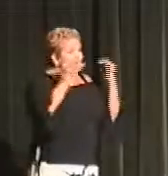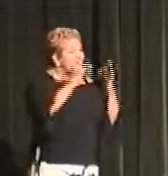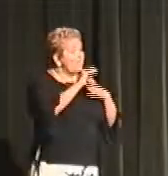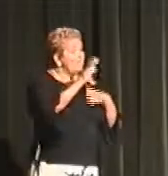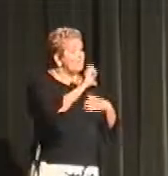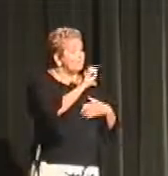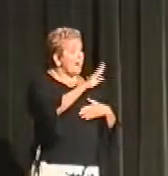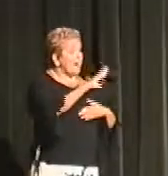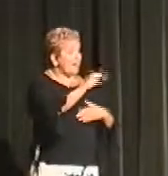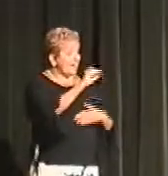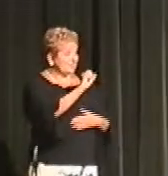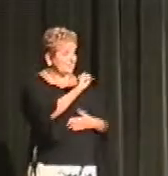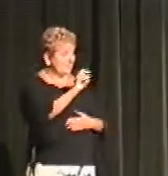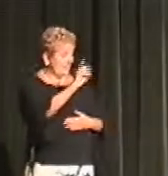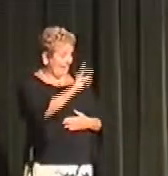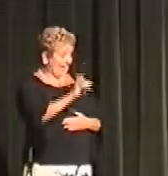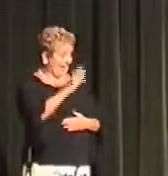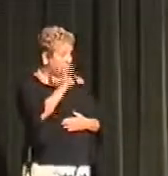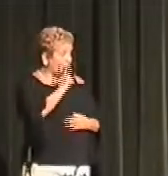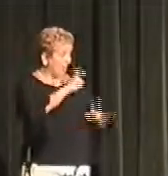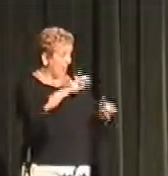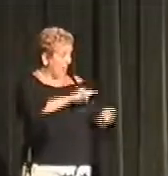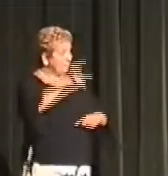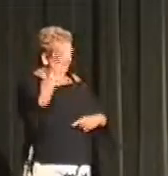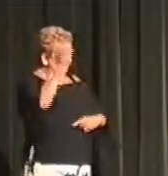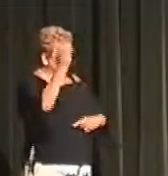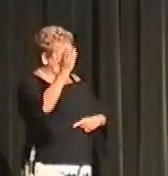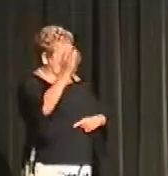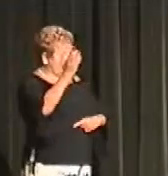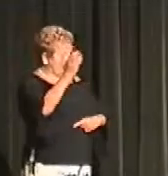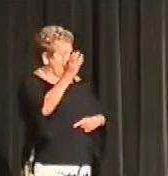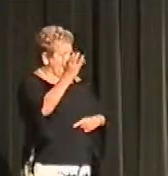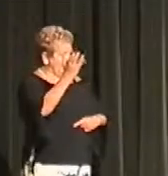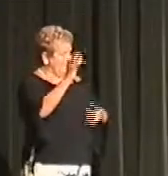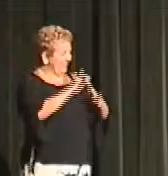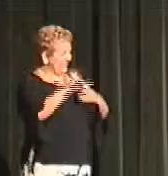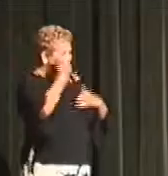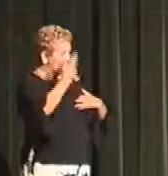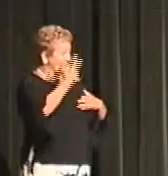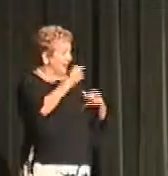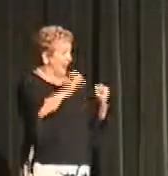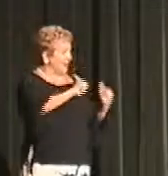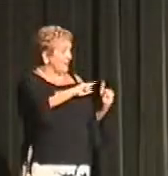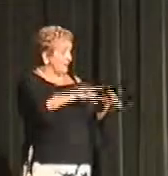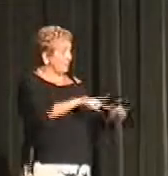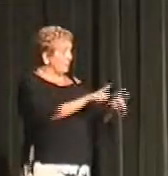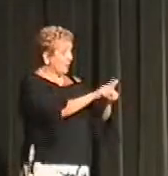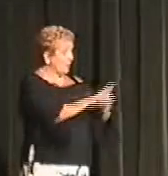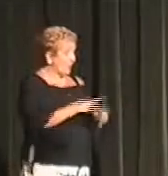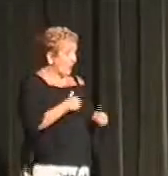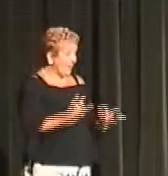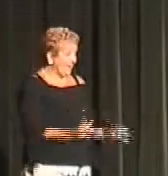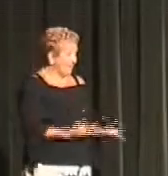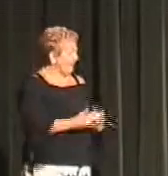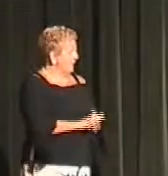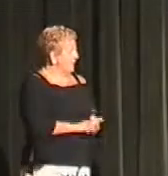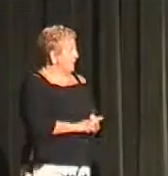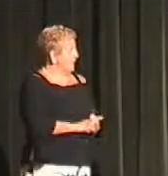going to be here this weekend had a lot to do with my being able to be here. I think